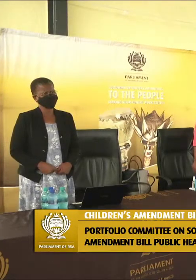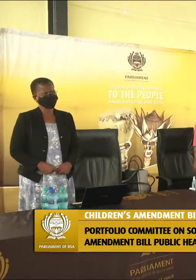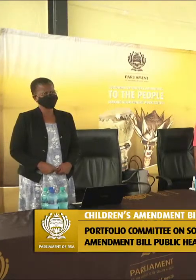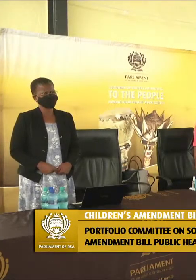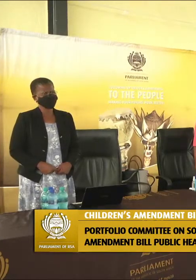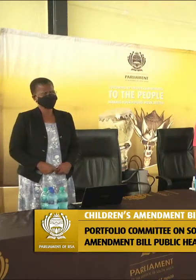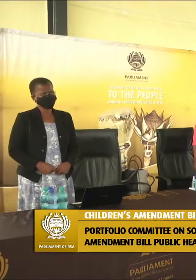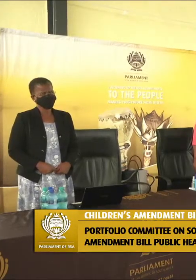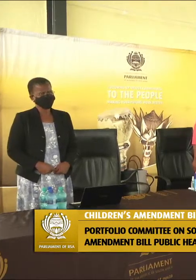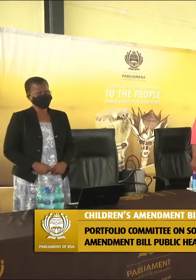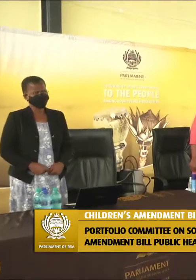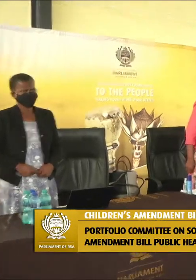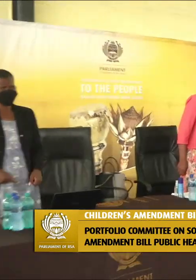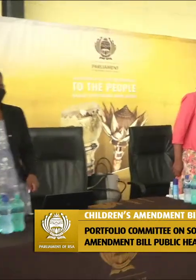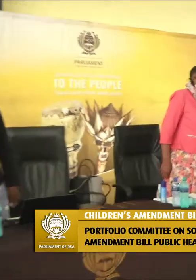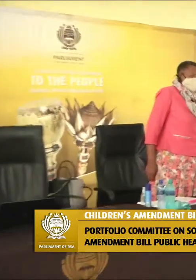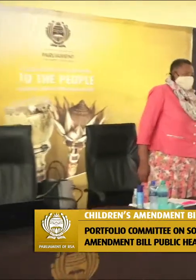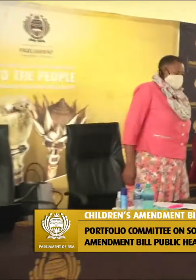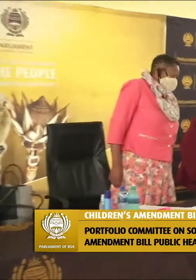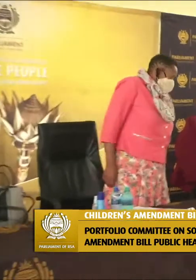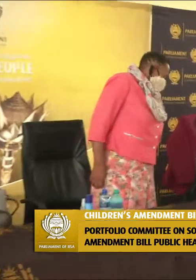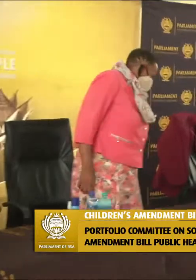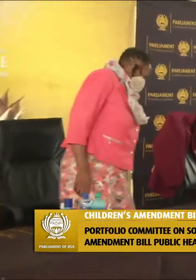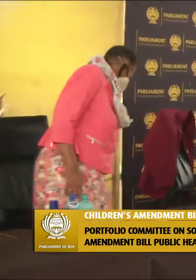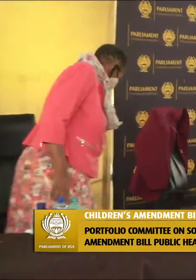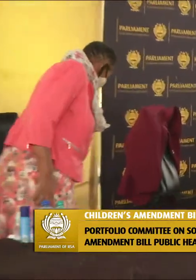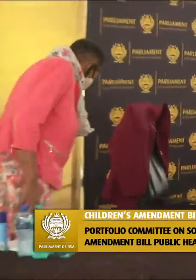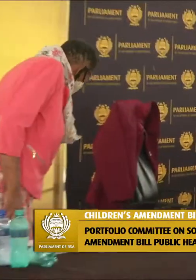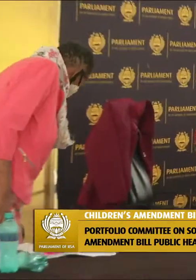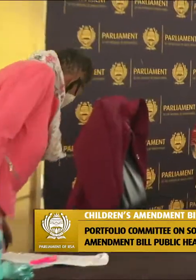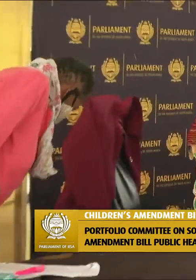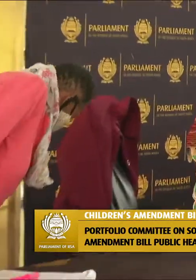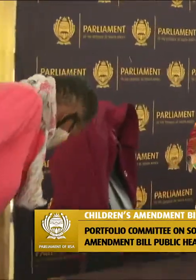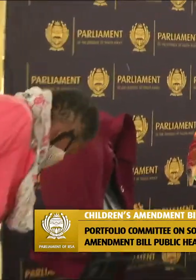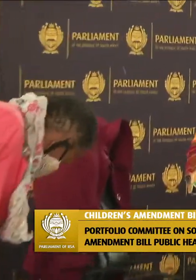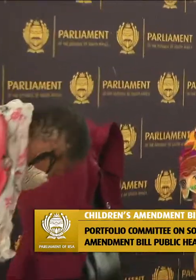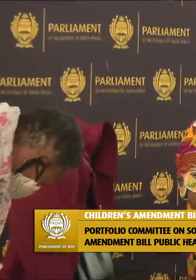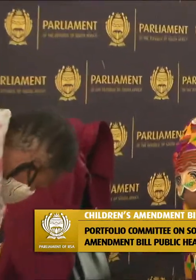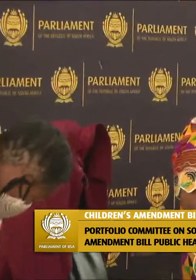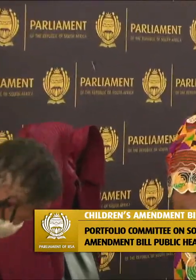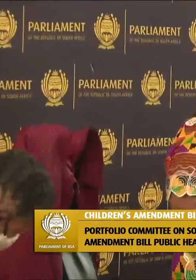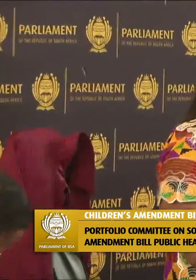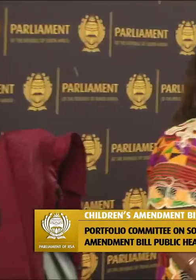Thank you very much. You may be seated. Siyabonga ningahlela phansi.